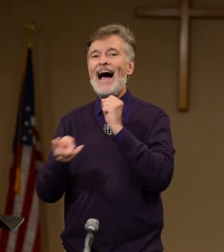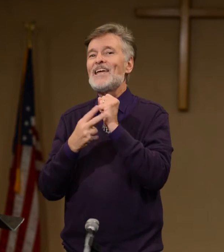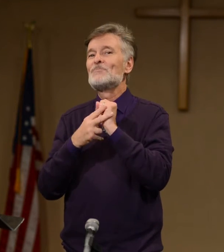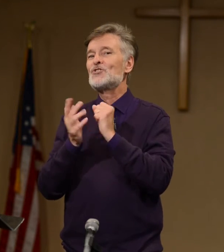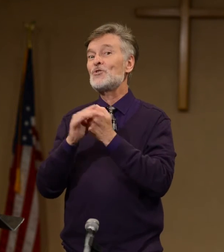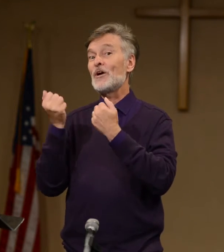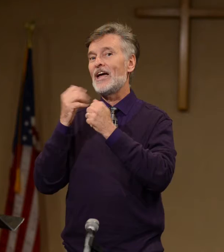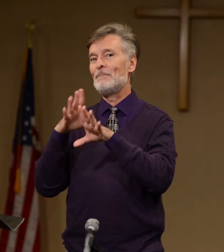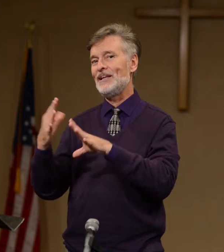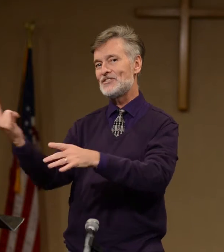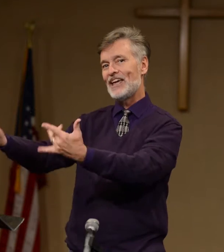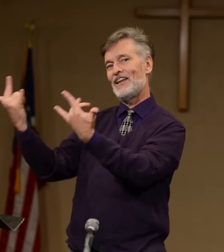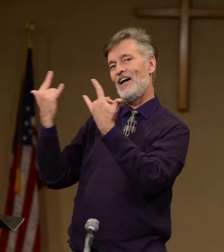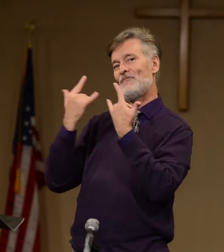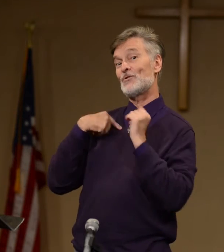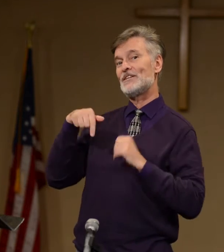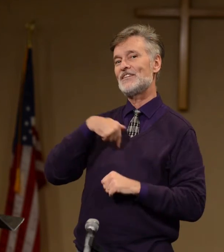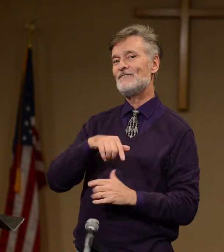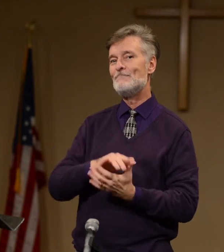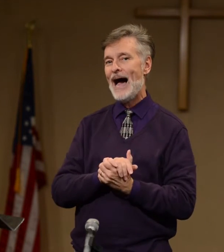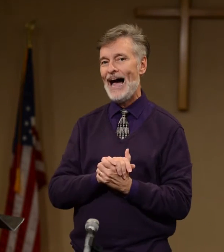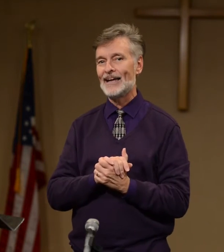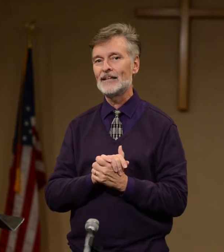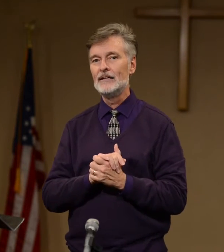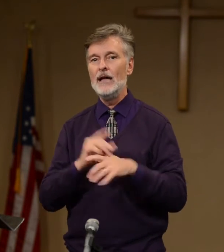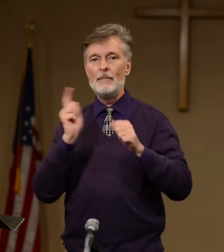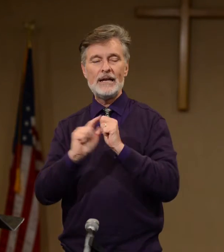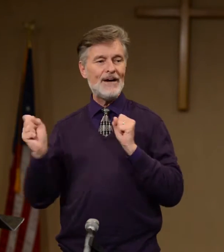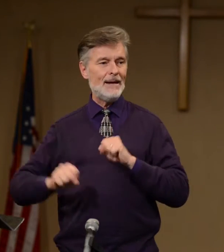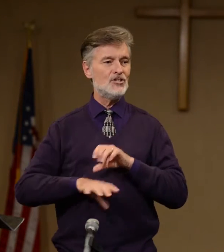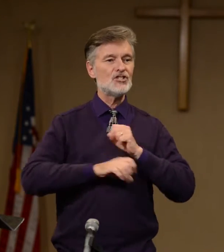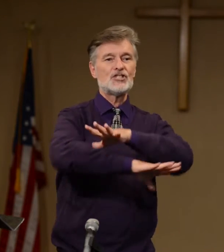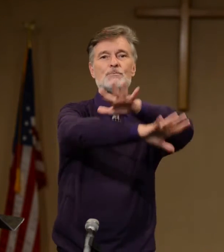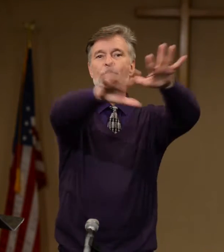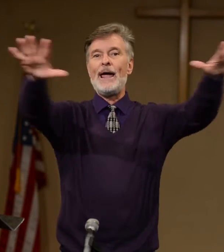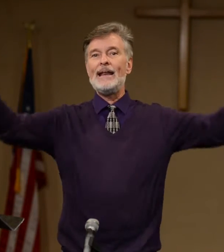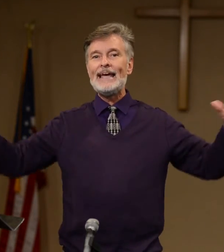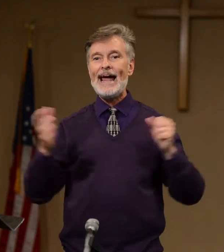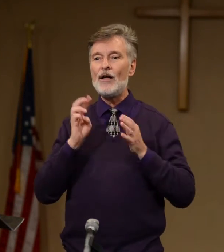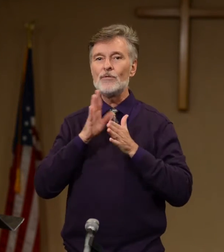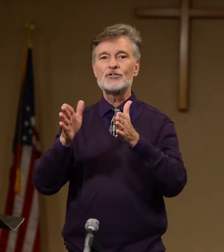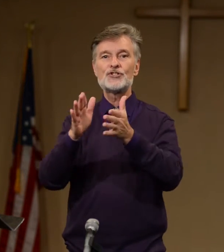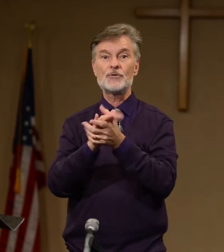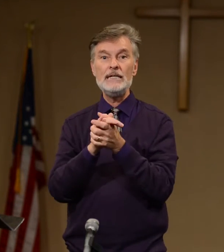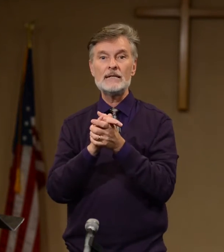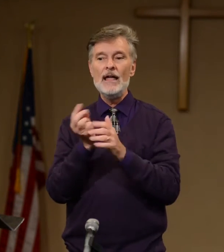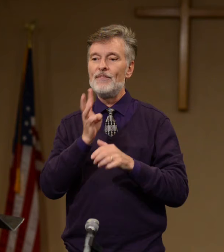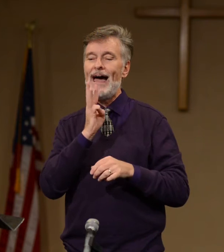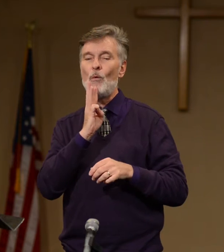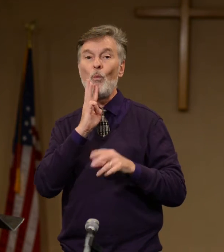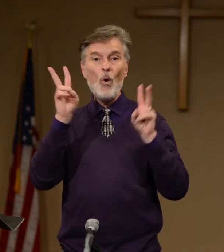am storing up blessing and love to receive back. But if I'm just spatting it out on the street, that